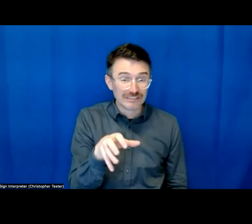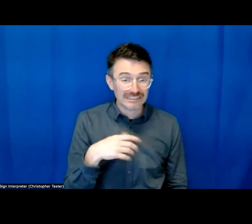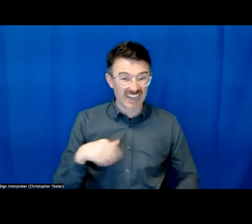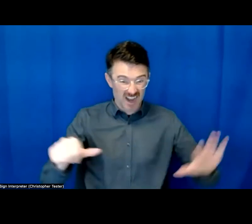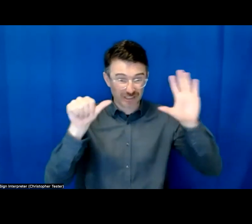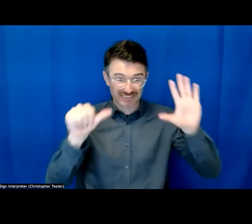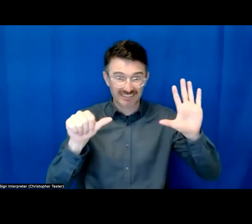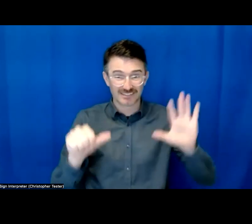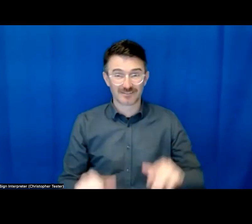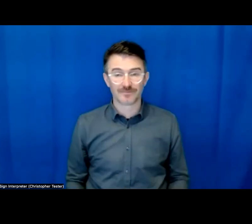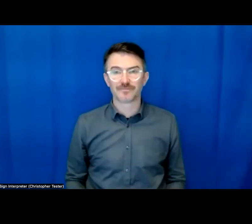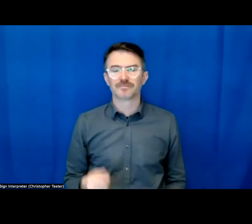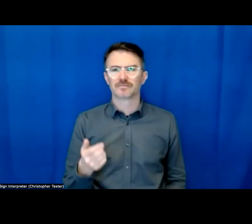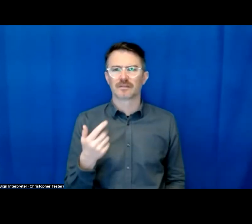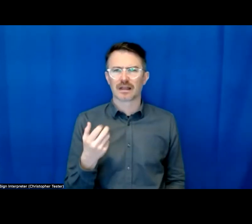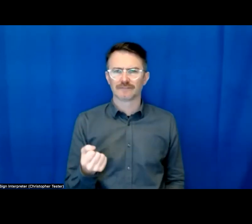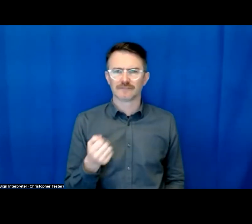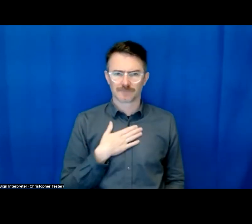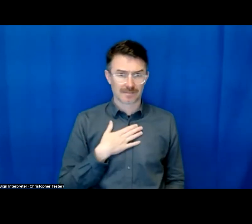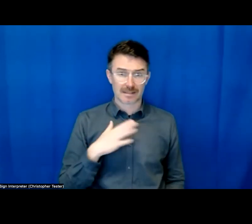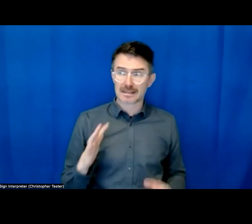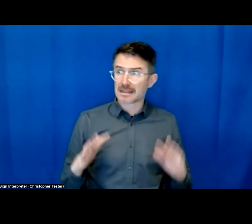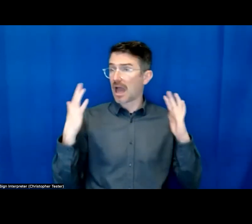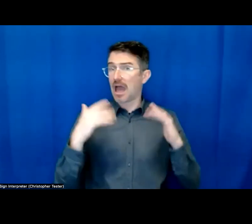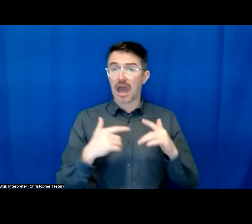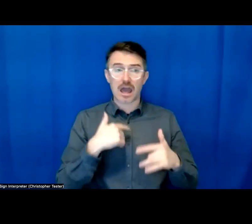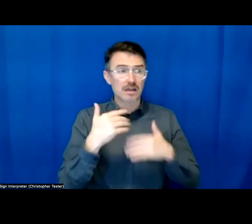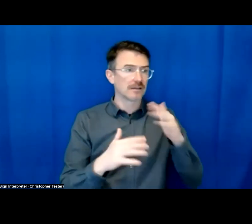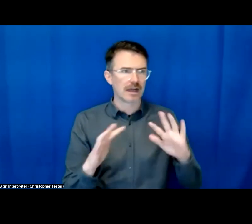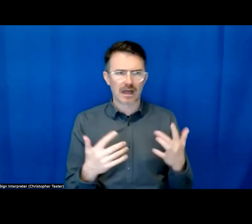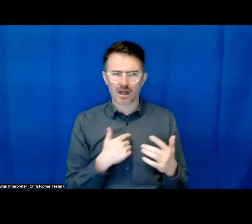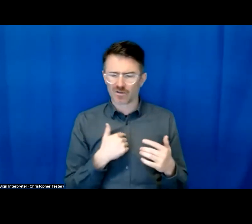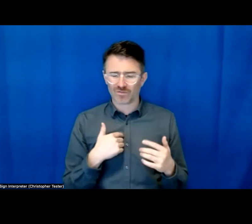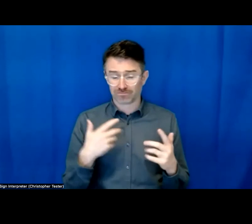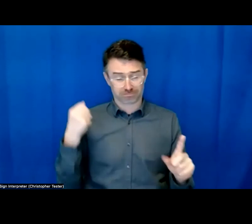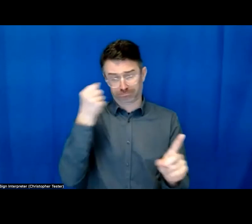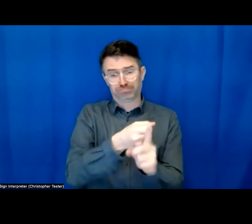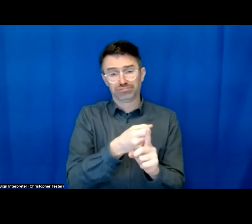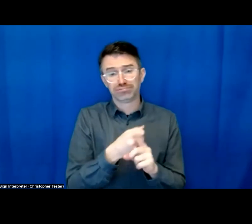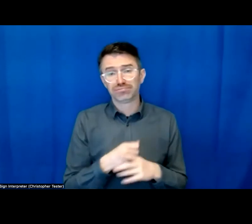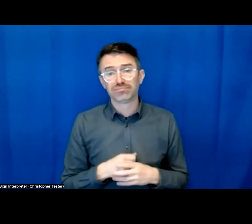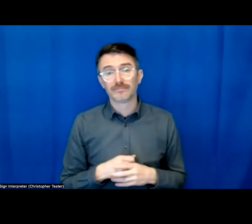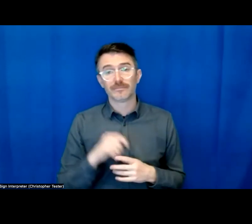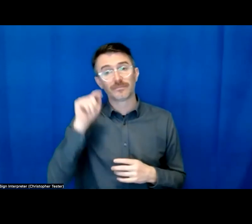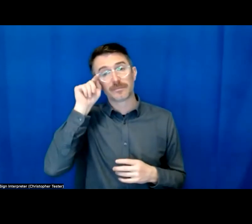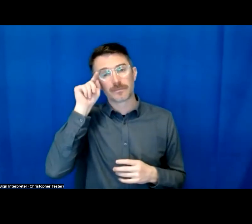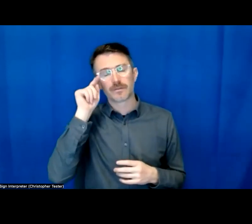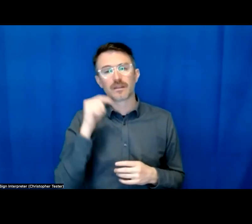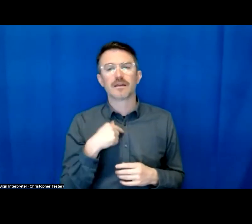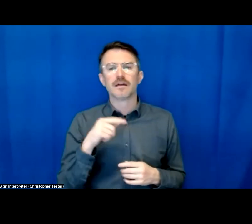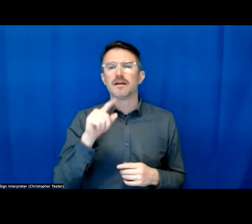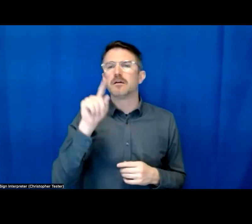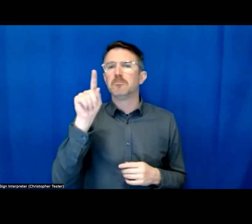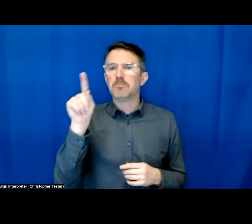very complex and multidimensional to describe. So it has really been crucial for us to frame our own